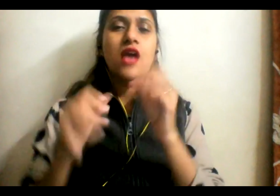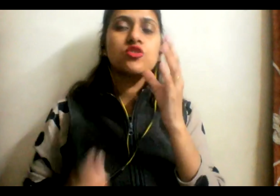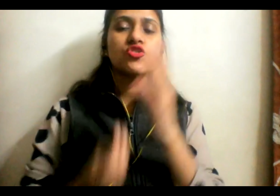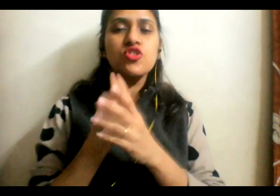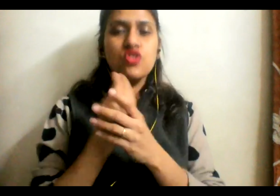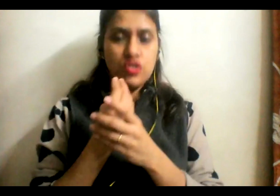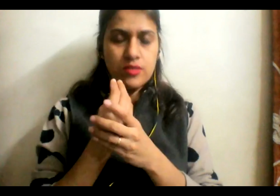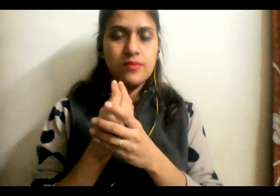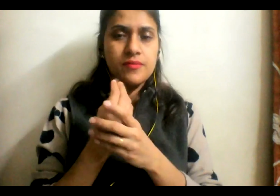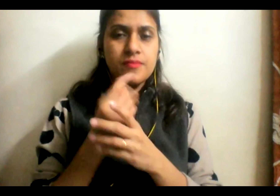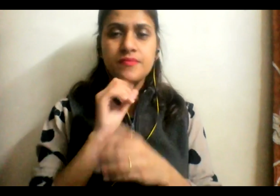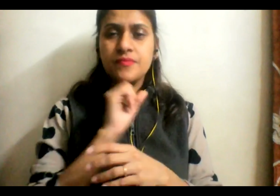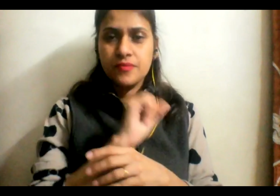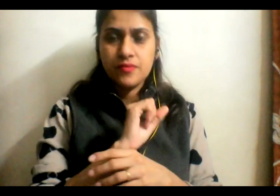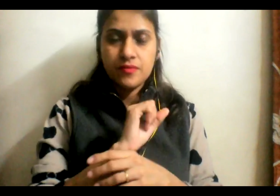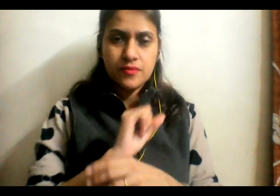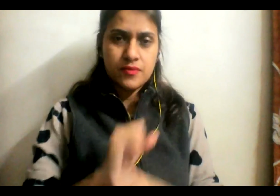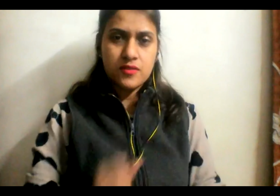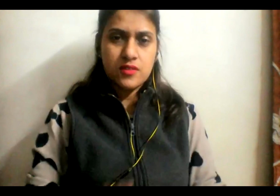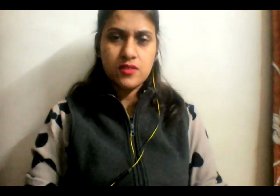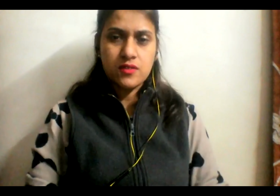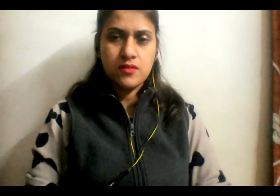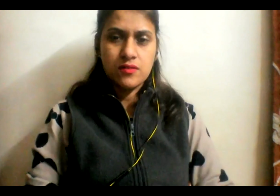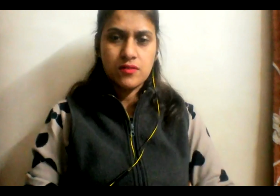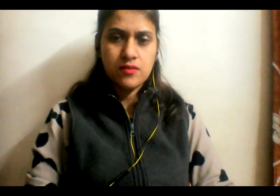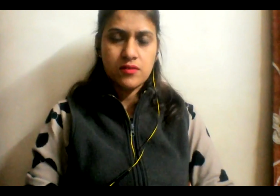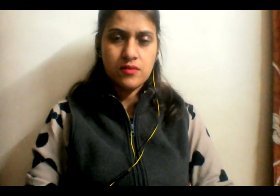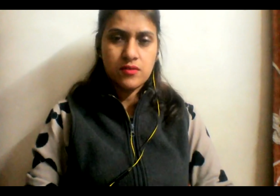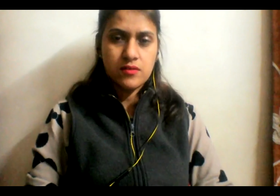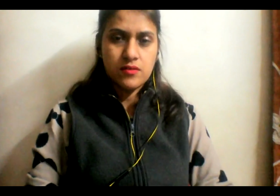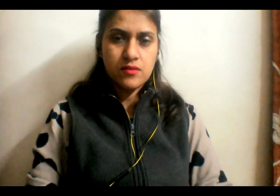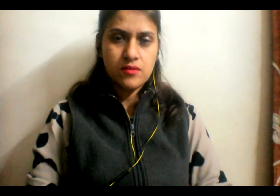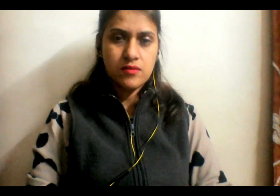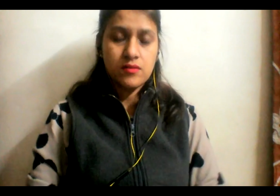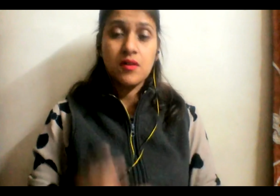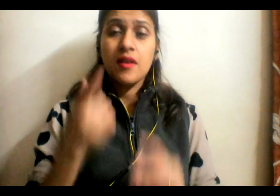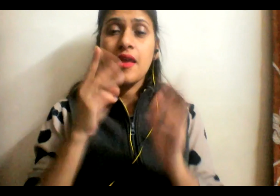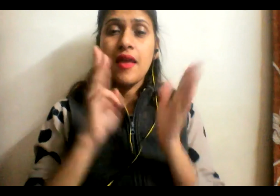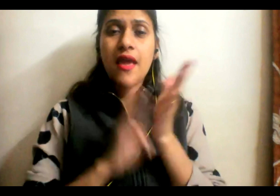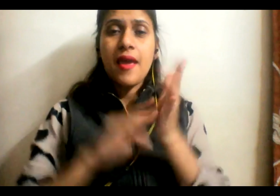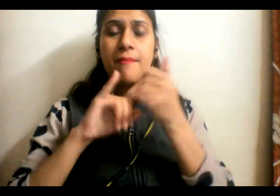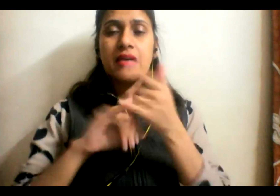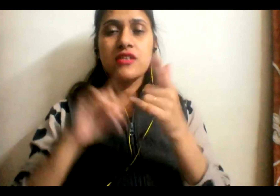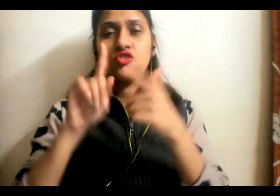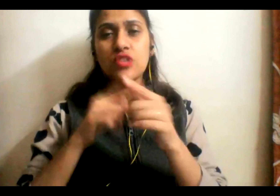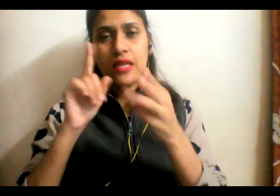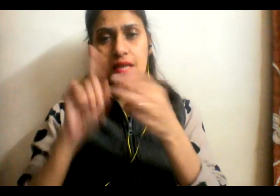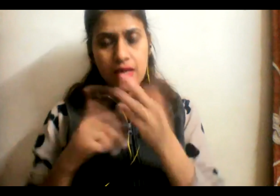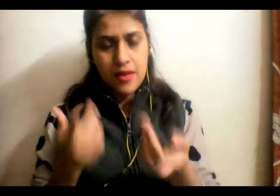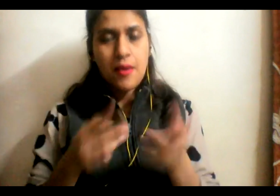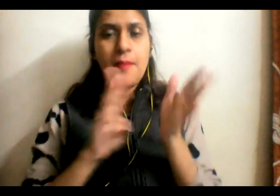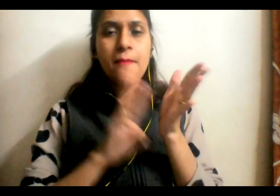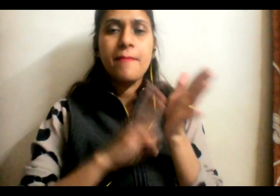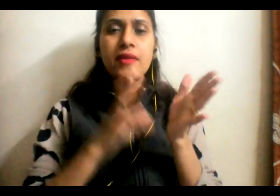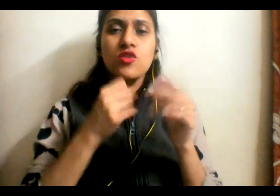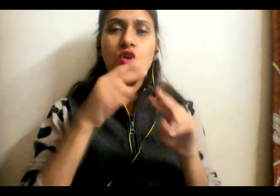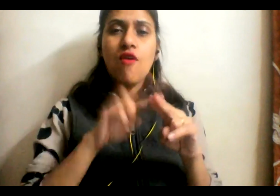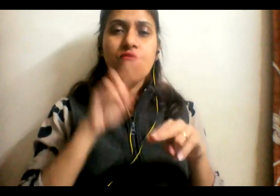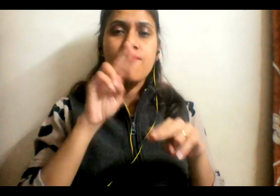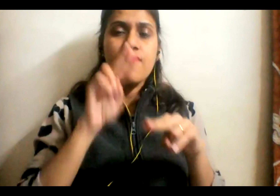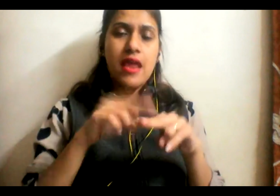if you want, you can also have the Minister of Social Justice or Minister of Finance also as party to